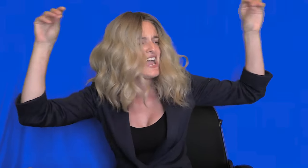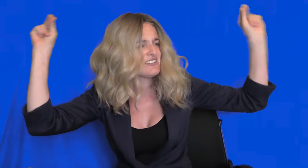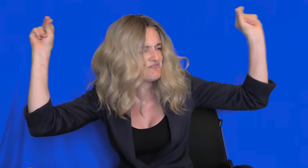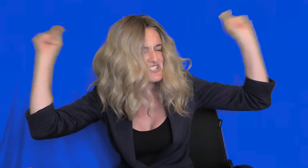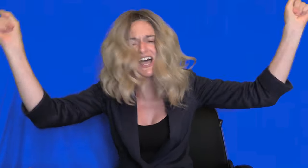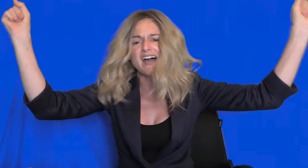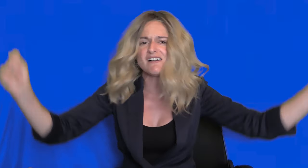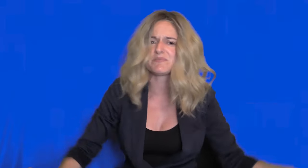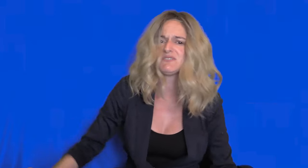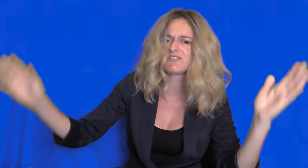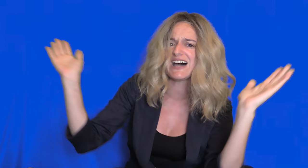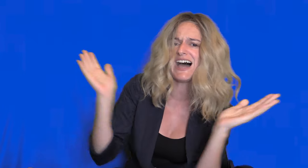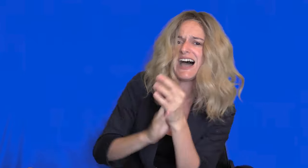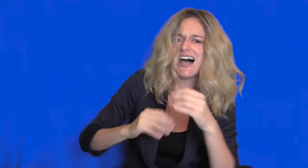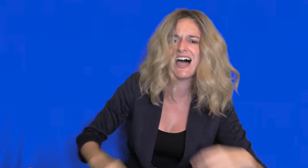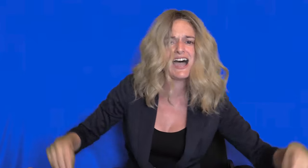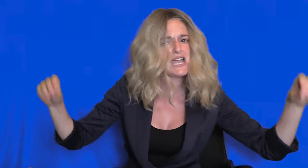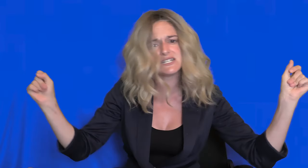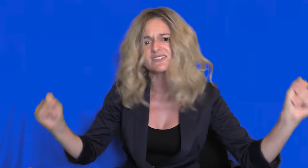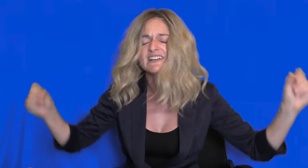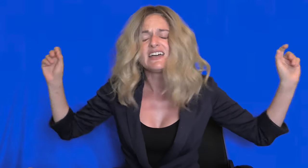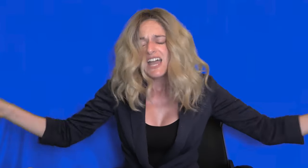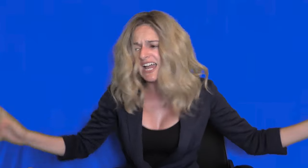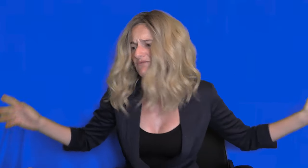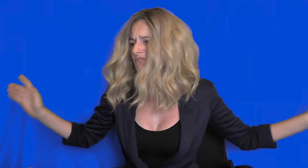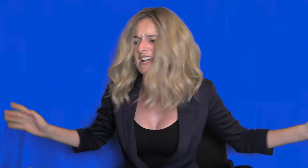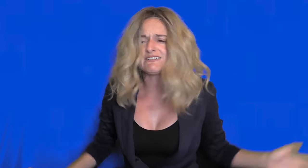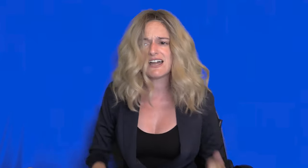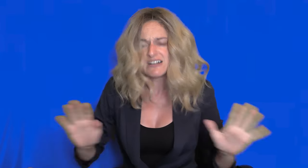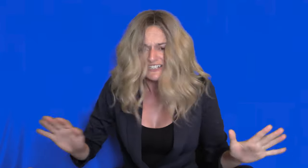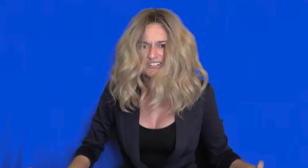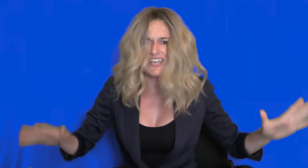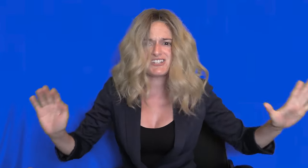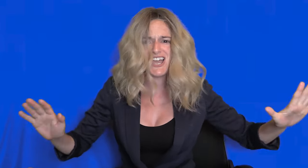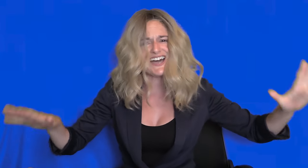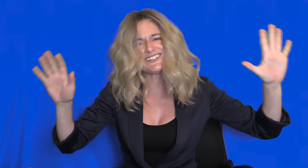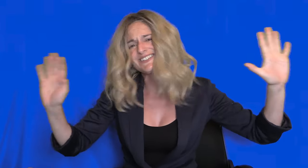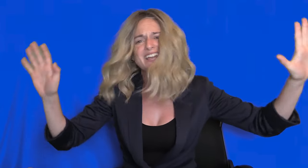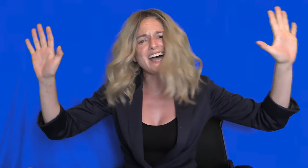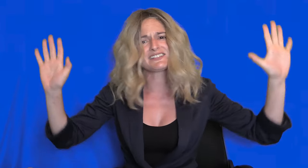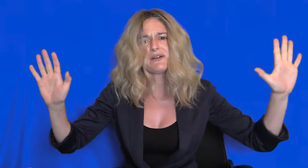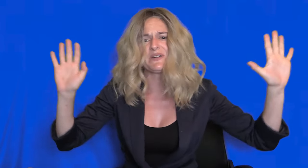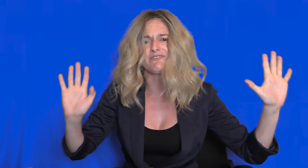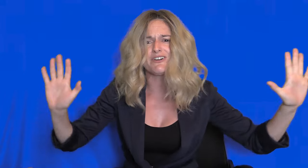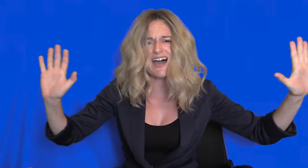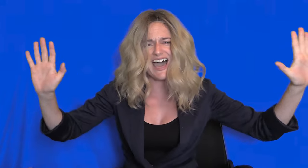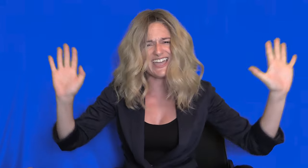up and fights And when a nation stands up and fights